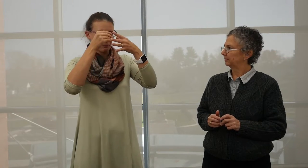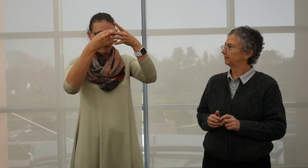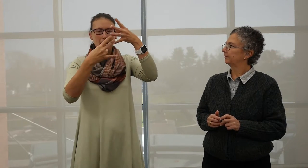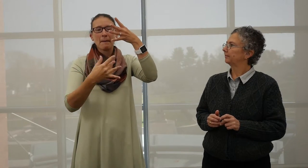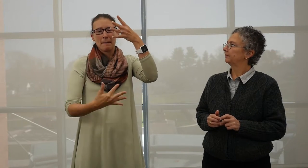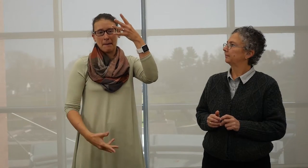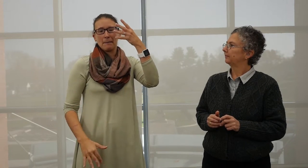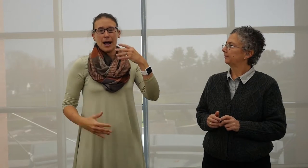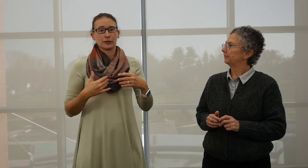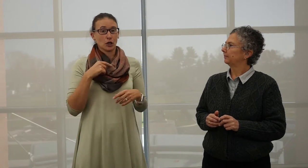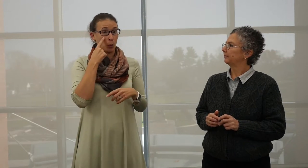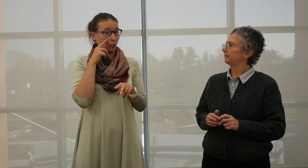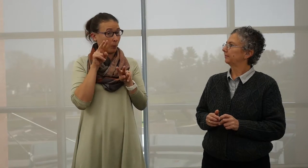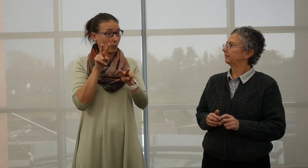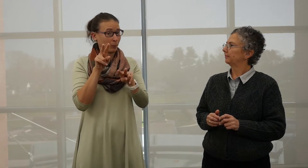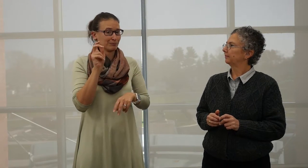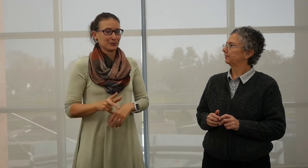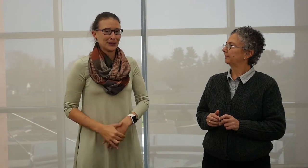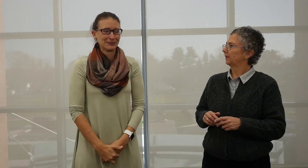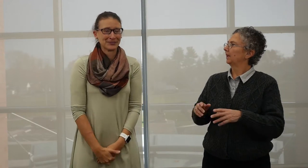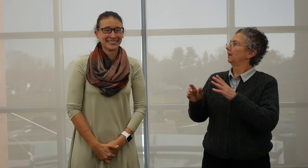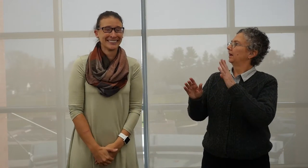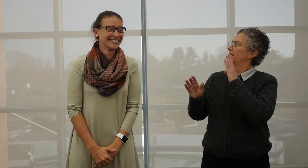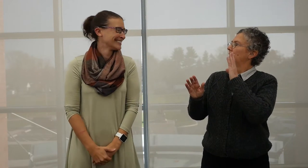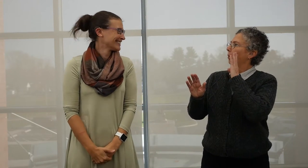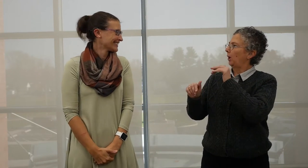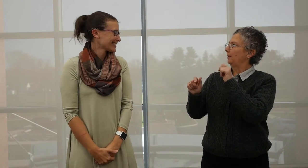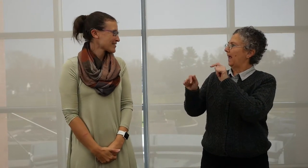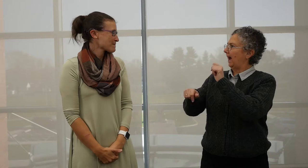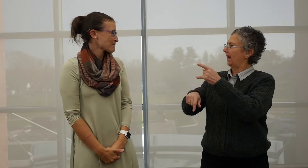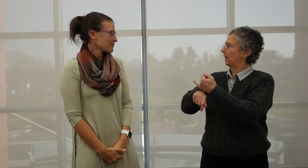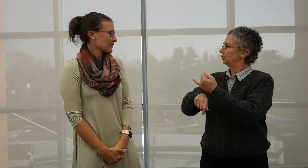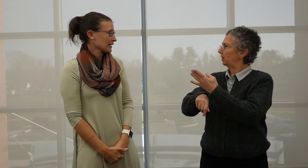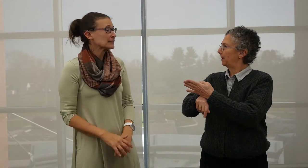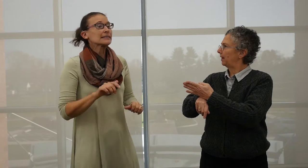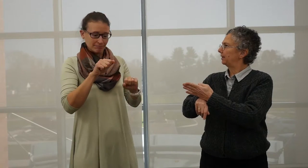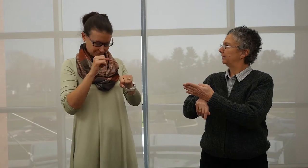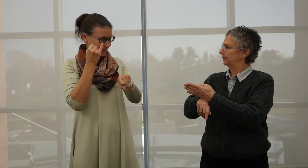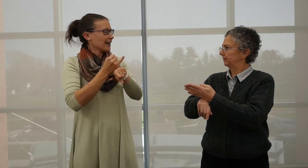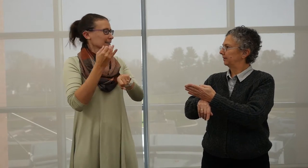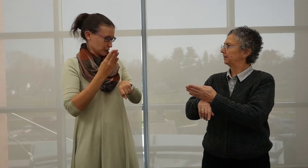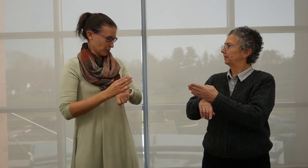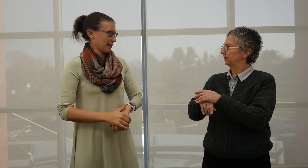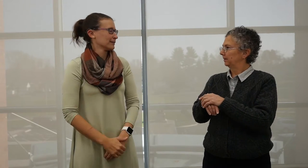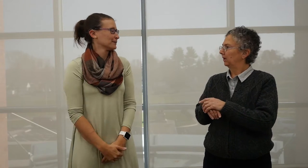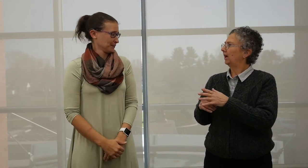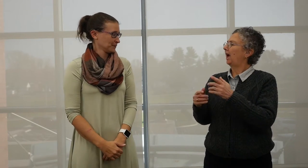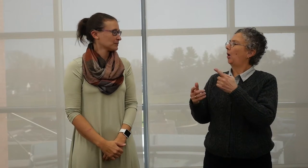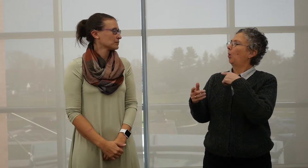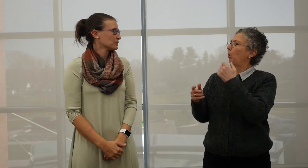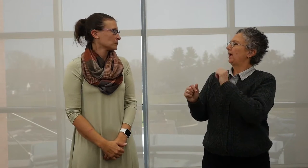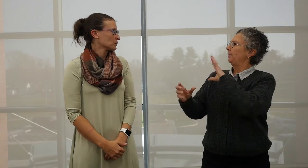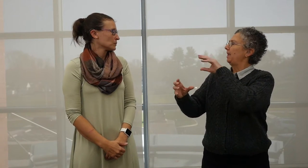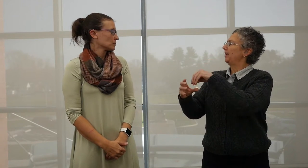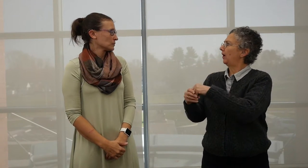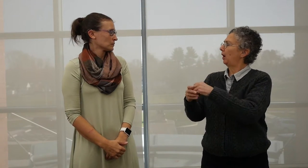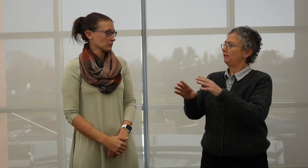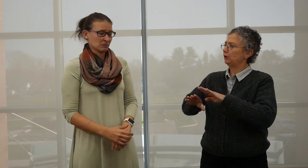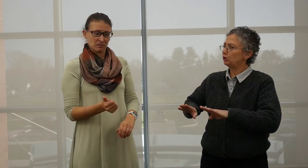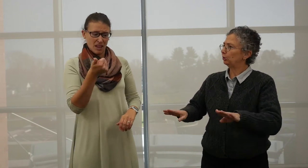more information on the website as well. We're looking forward to seeing you there. And this will happen at Isla Bella? Yes, it will be at Isla Bella. And who can be